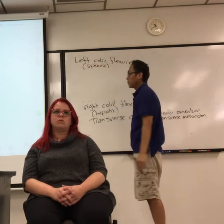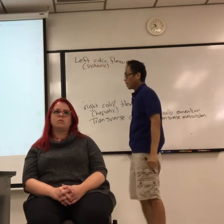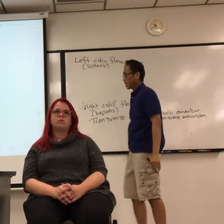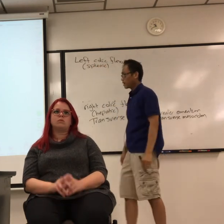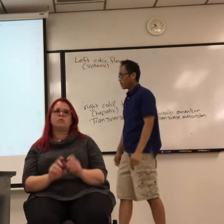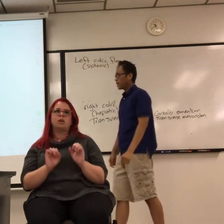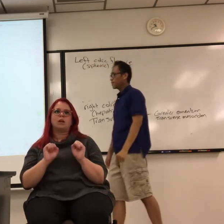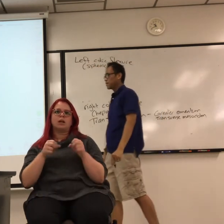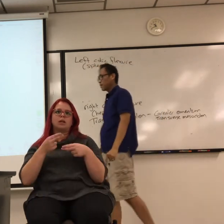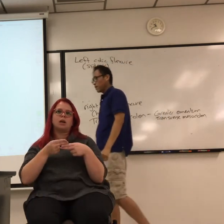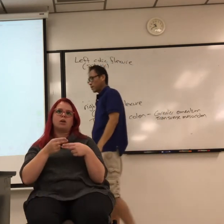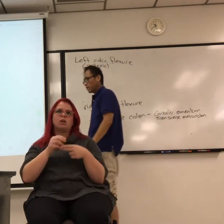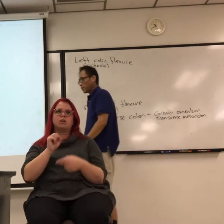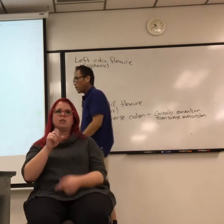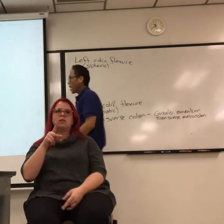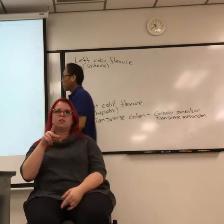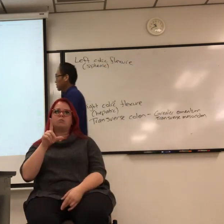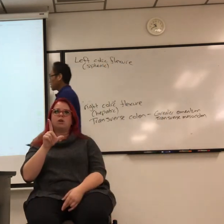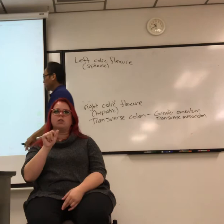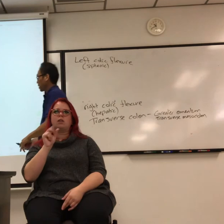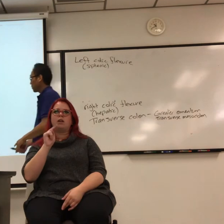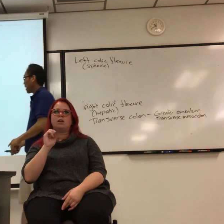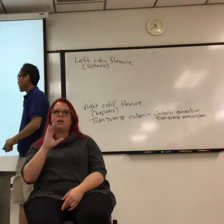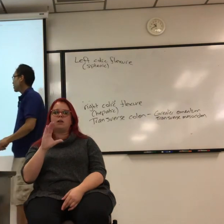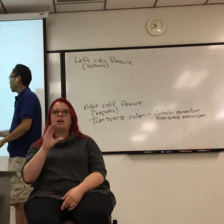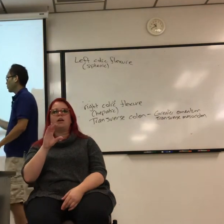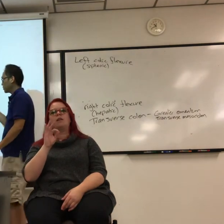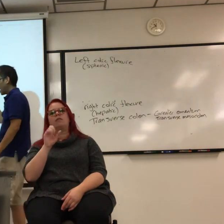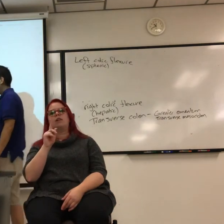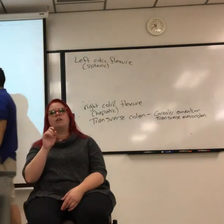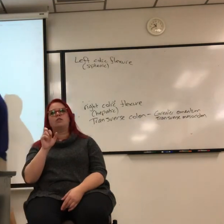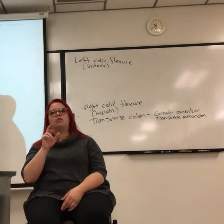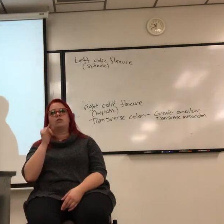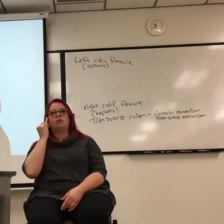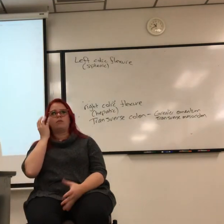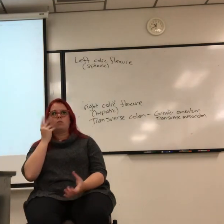Flexure if you like. And then the fecal matter as it's being compacted